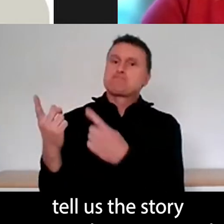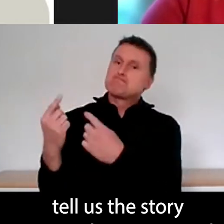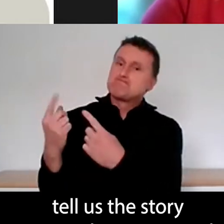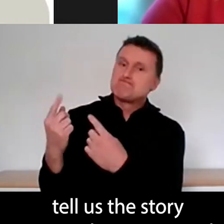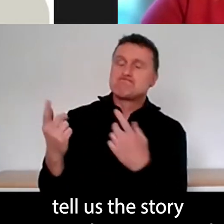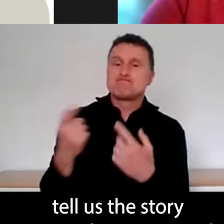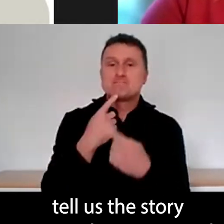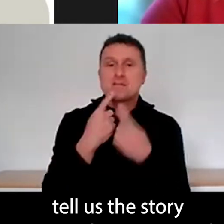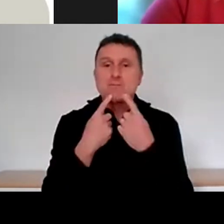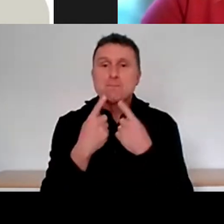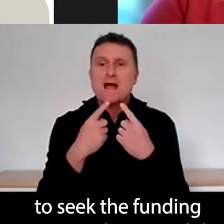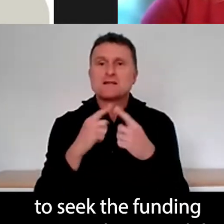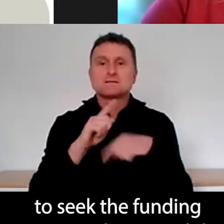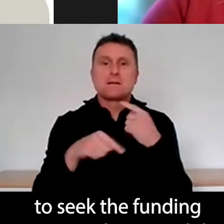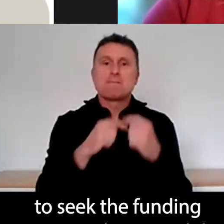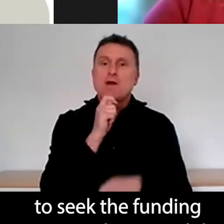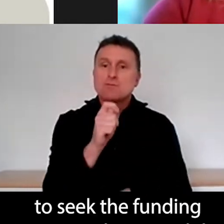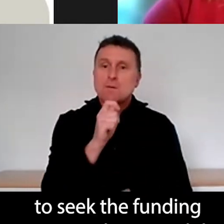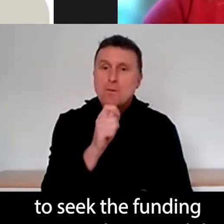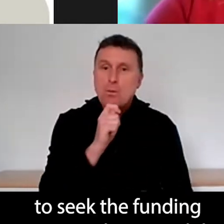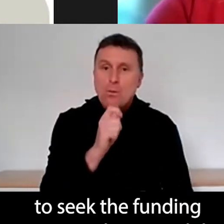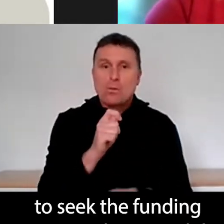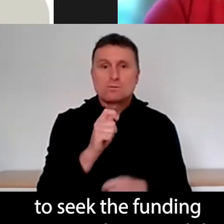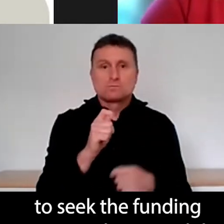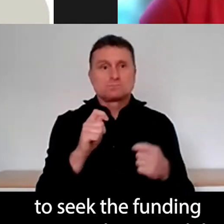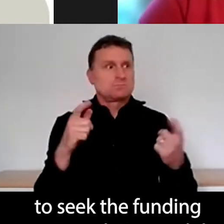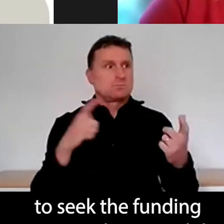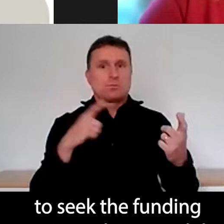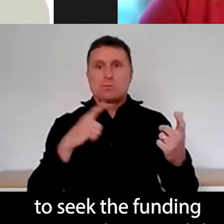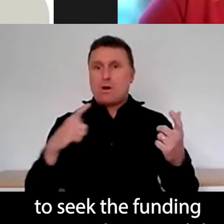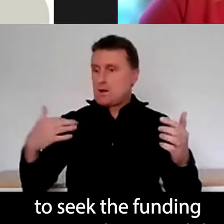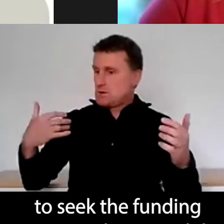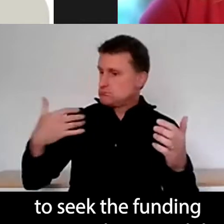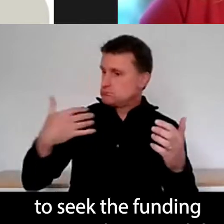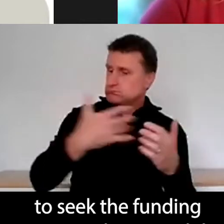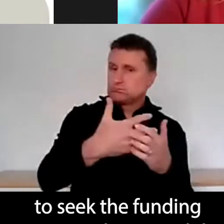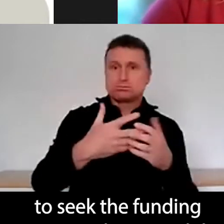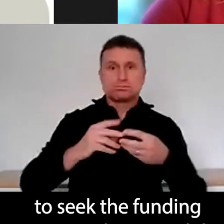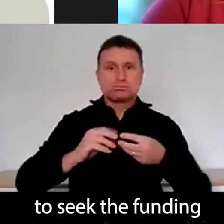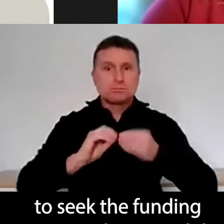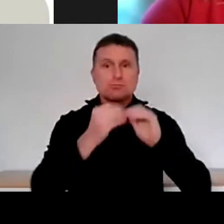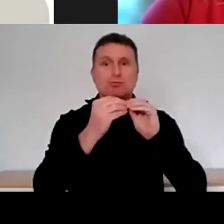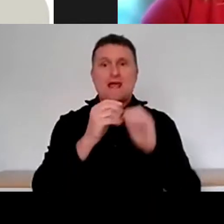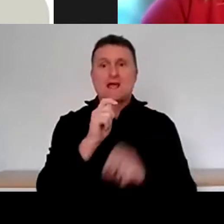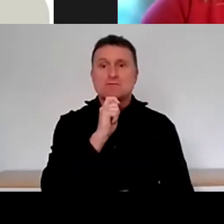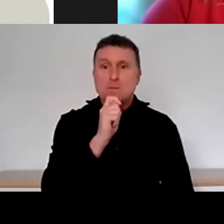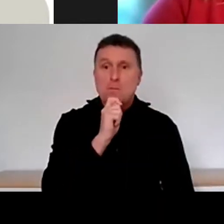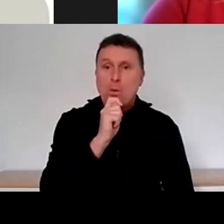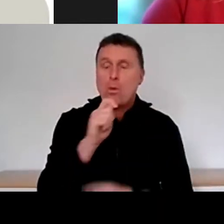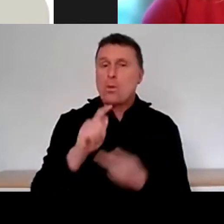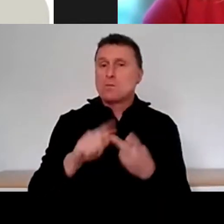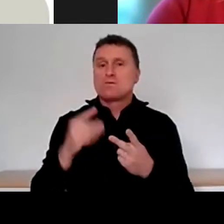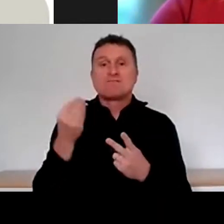you, Tom and Curtis, to seek the funding from the Law Foundation and do this work.